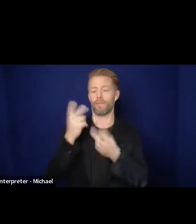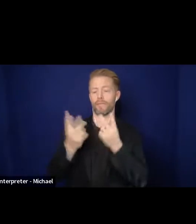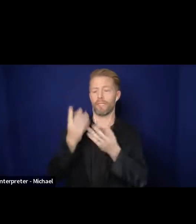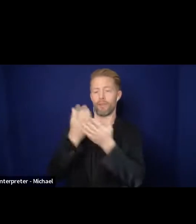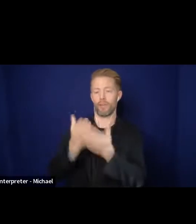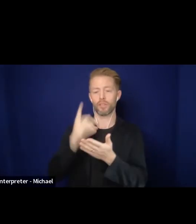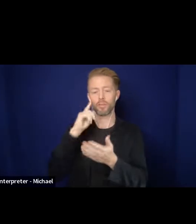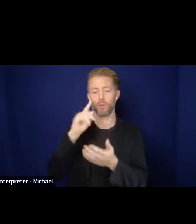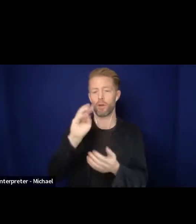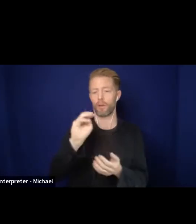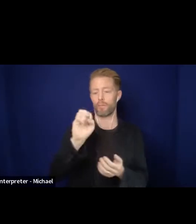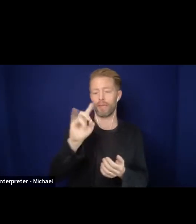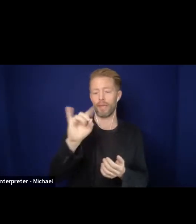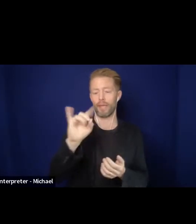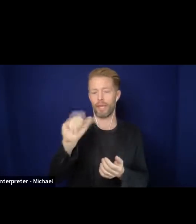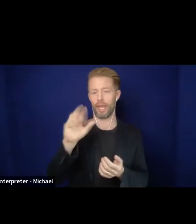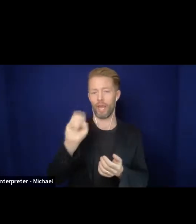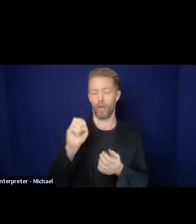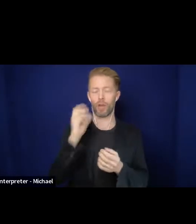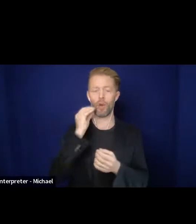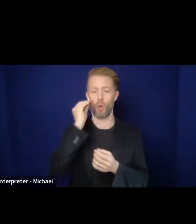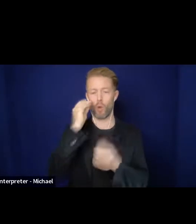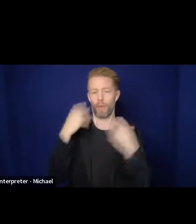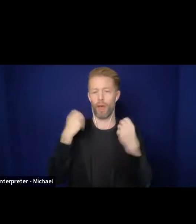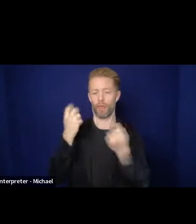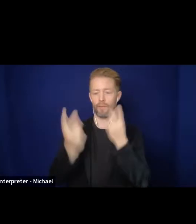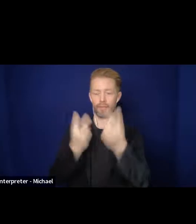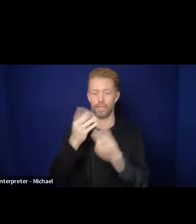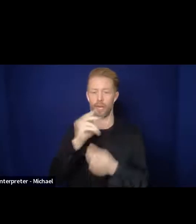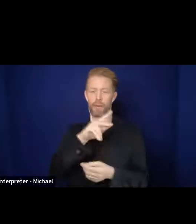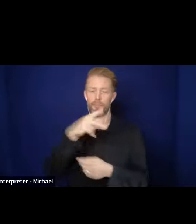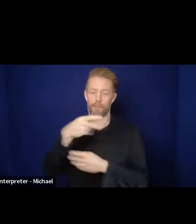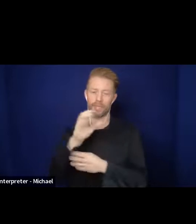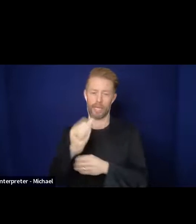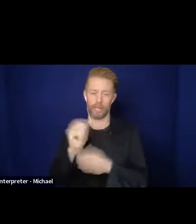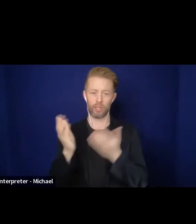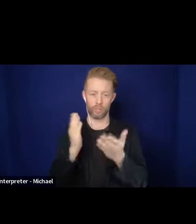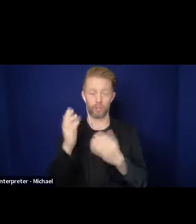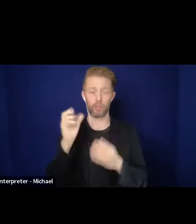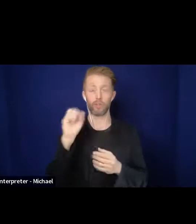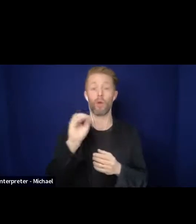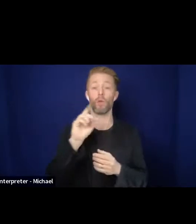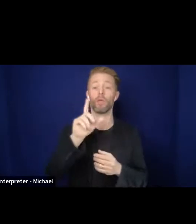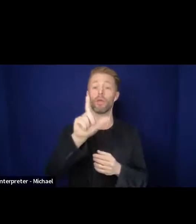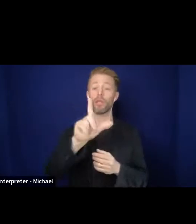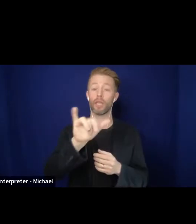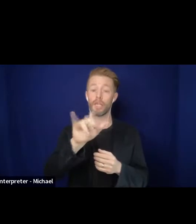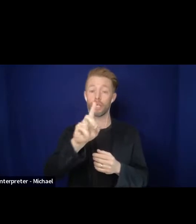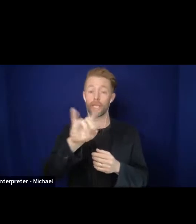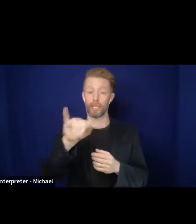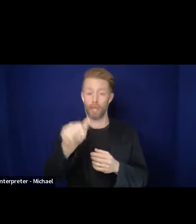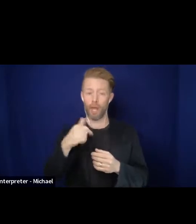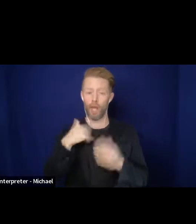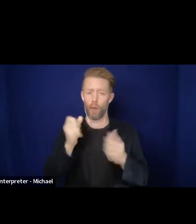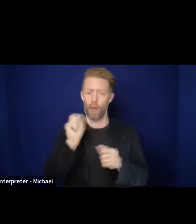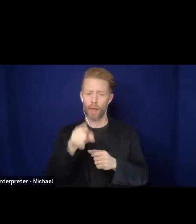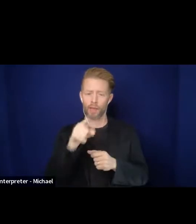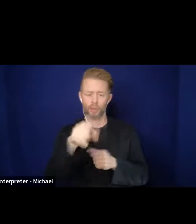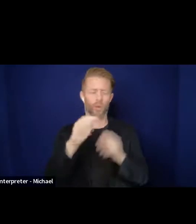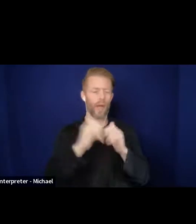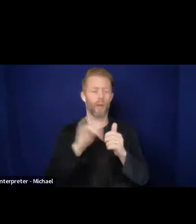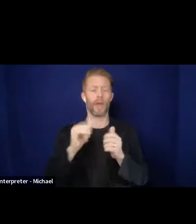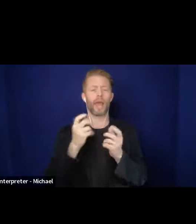personal care services and home health services. So Lydia, I'd like to ask you, how does this electronic